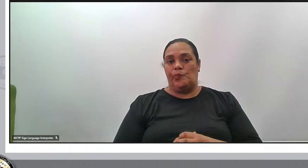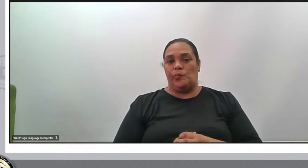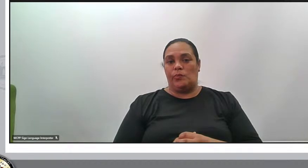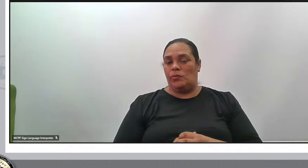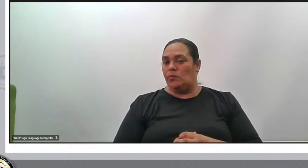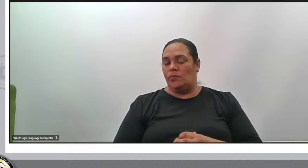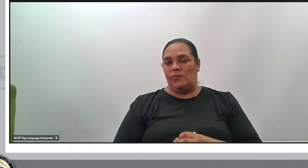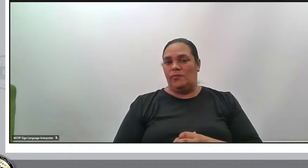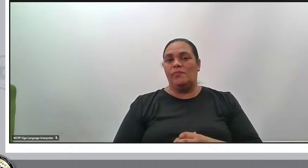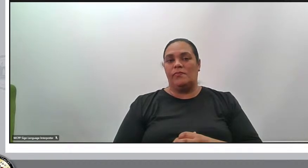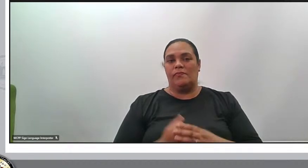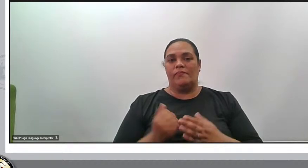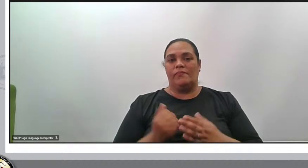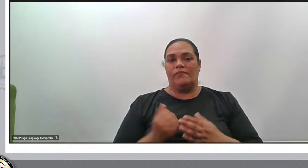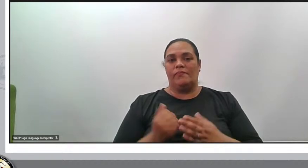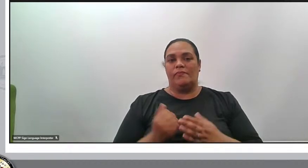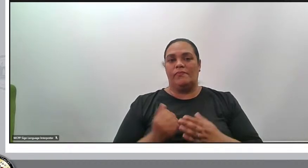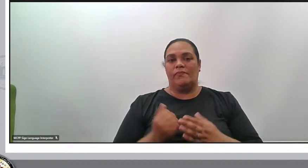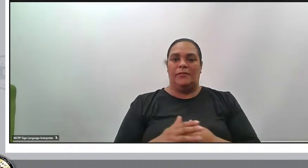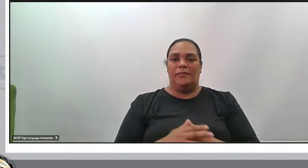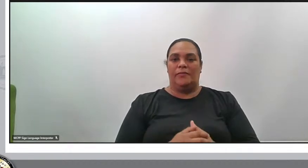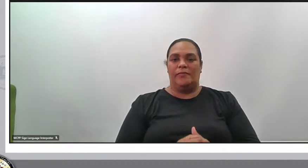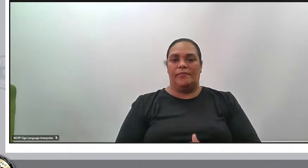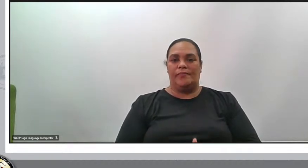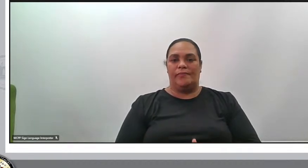None? All right, I'll hand over to the administration.